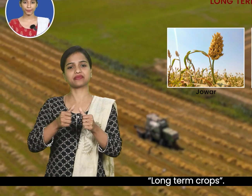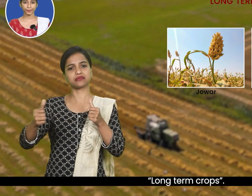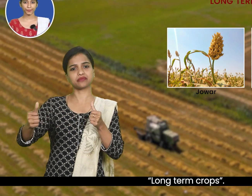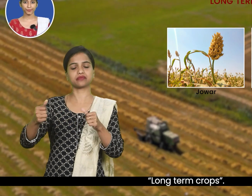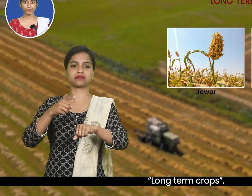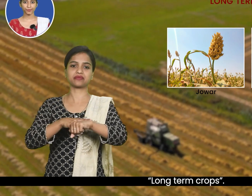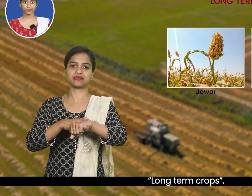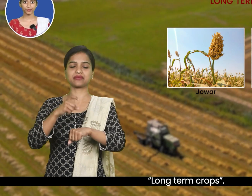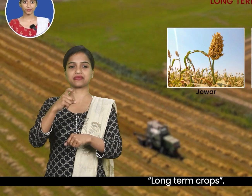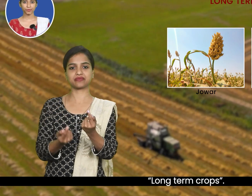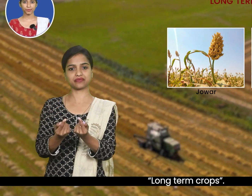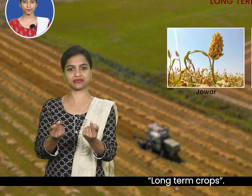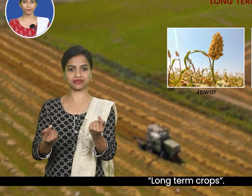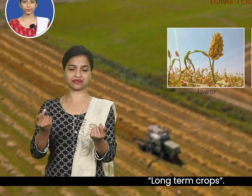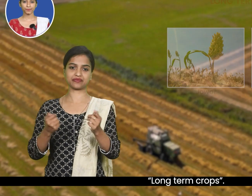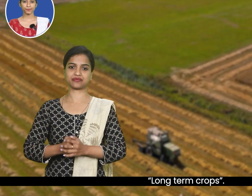crops.